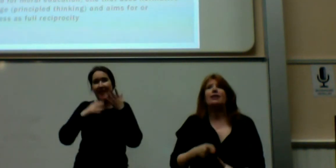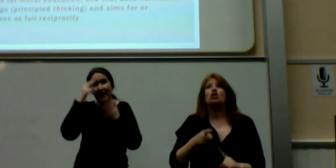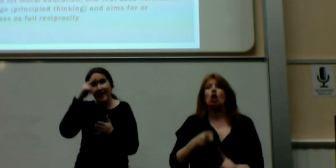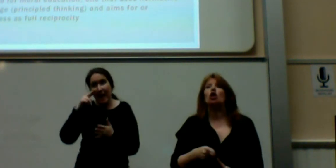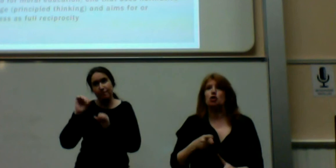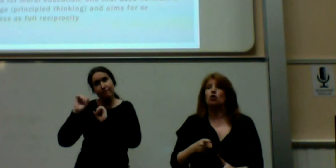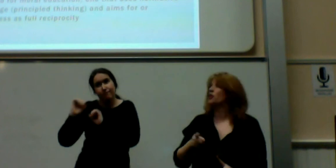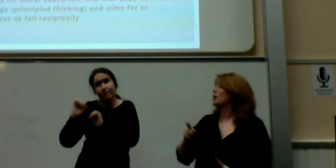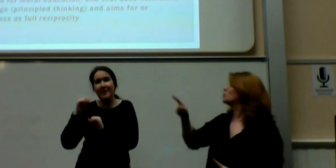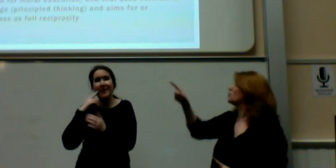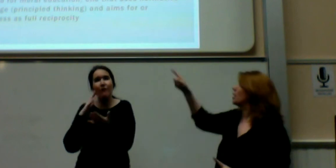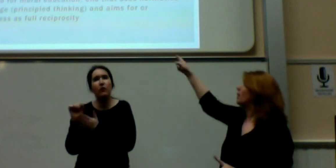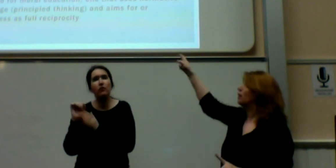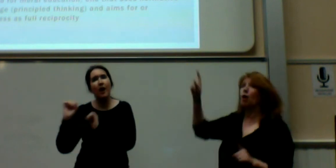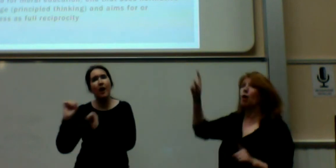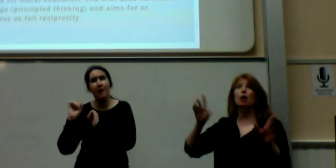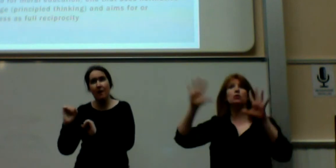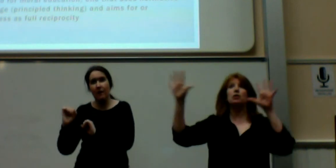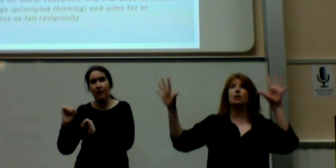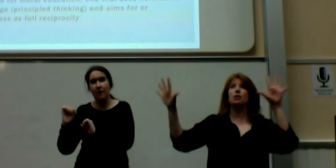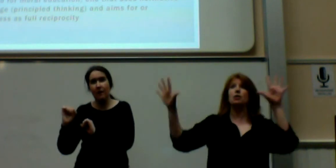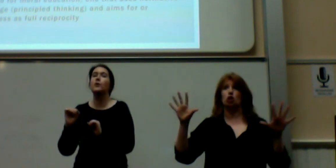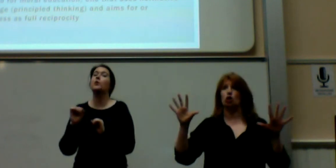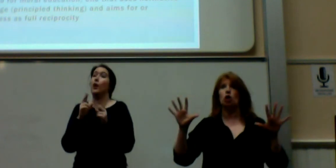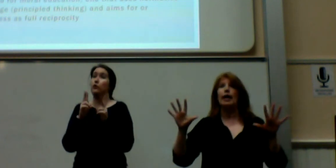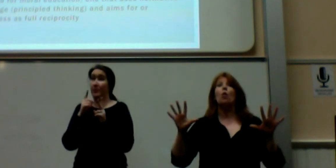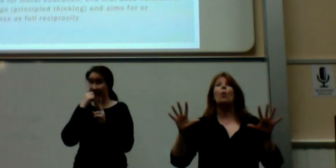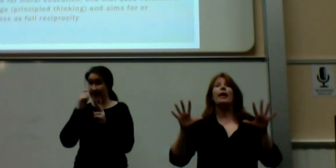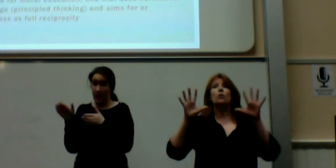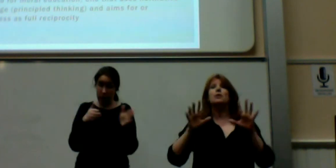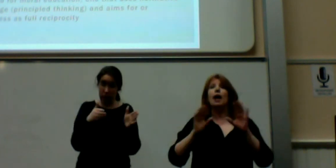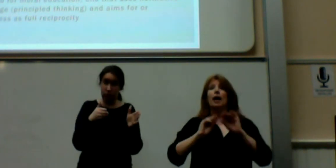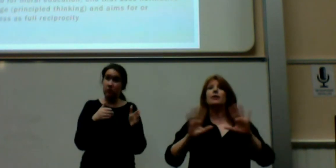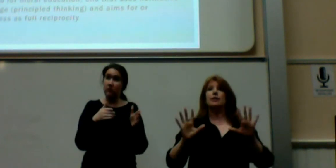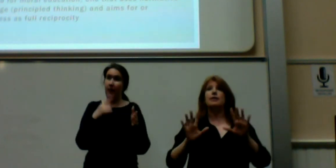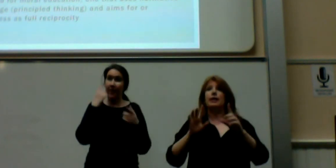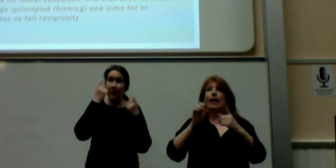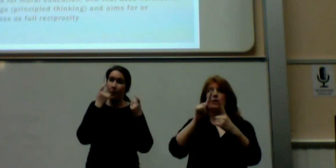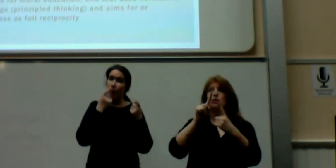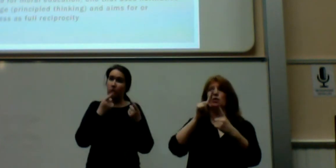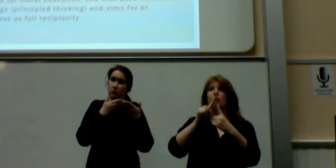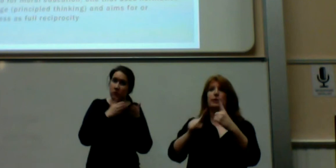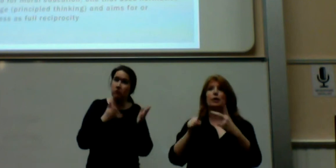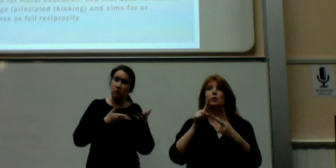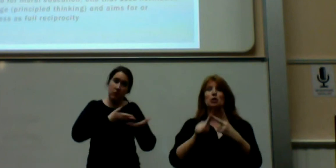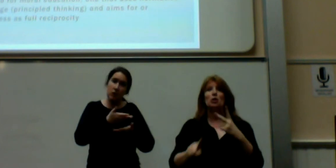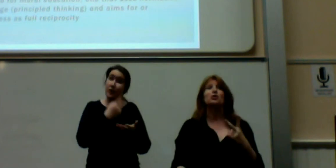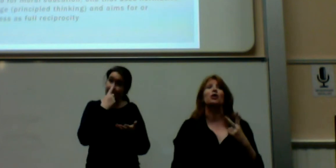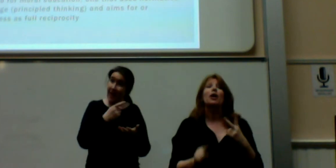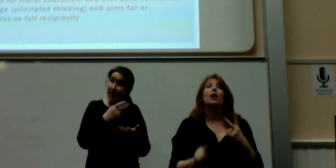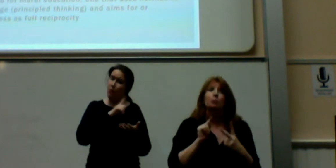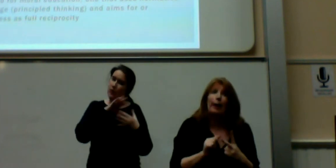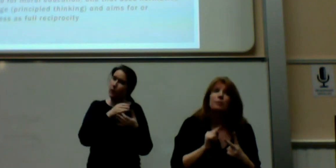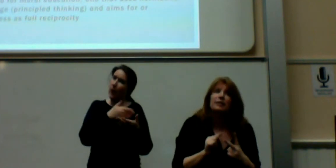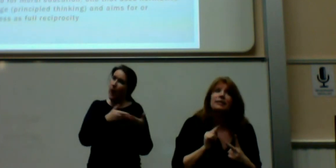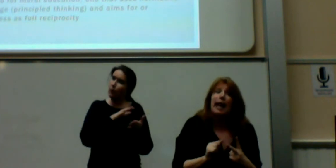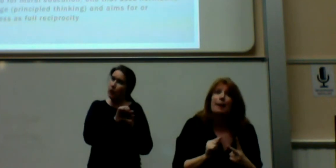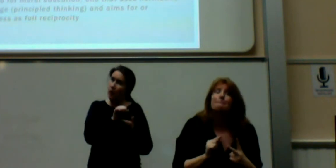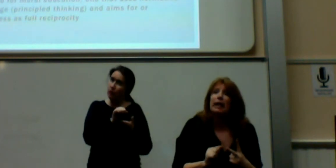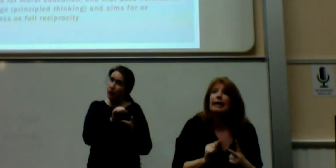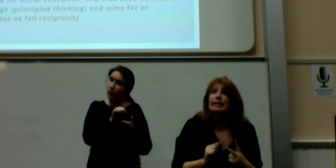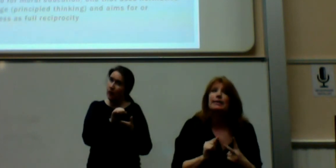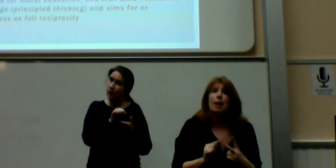it's that that's a cultural thing. So they went all post-conventional when it was obvious that it had to do with language and culture. The